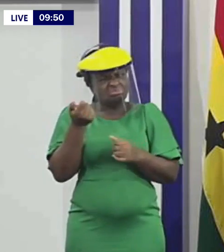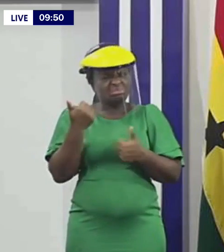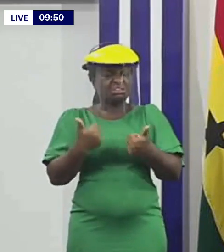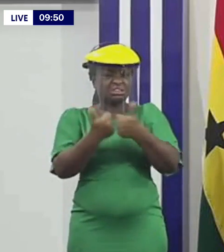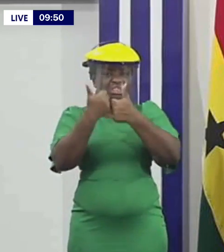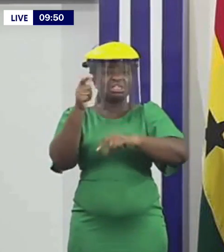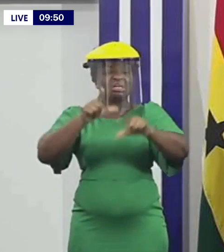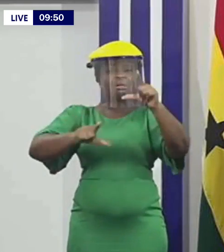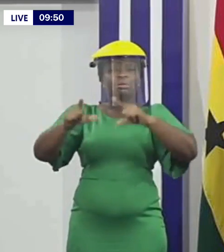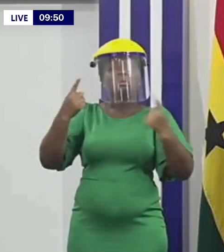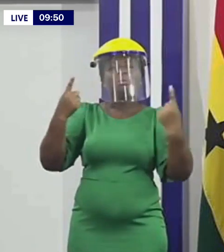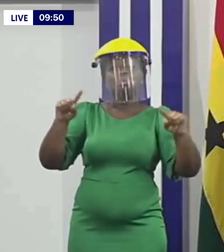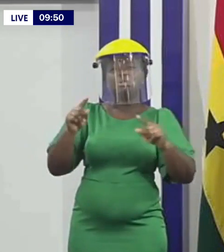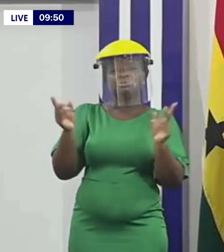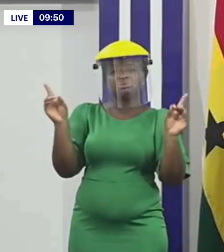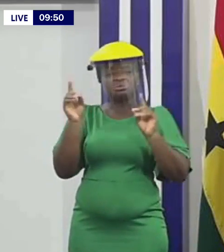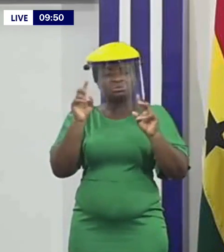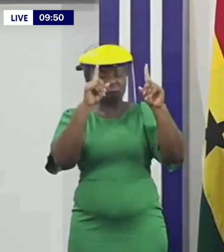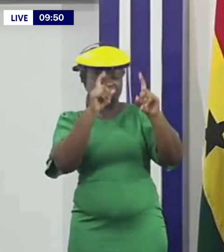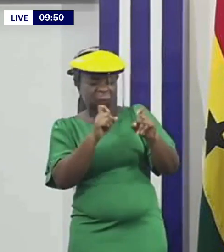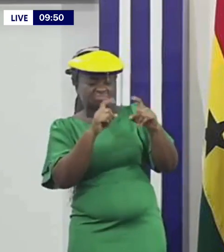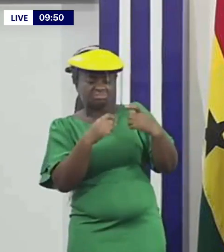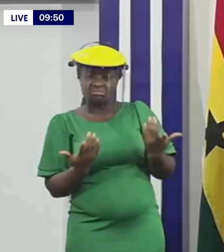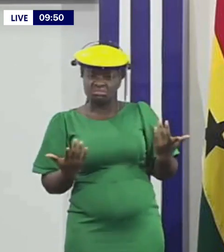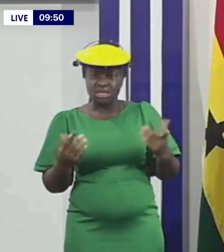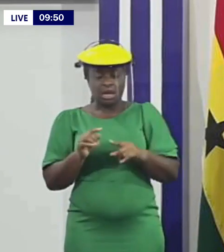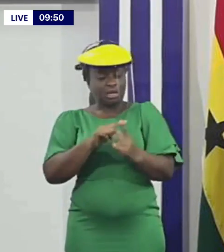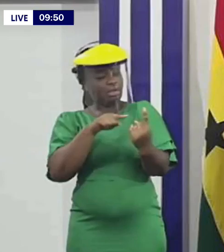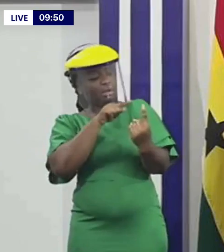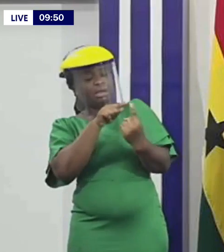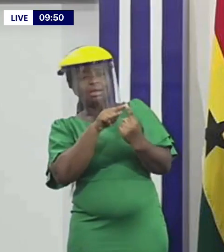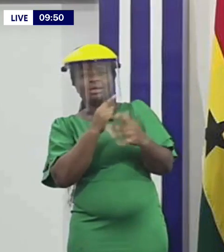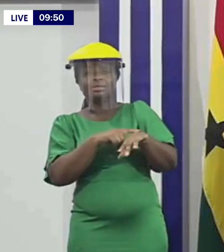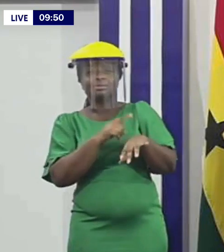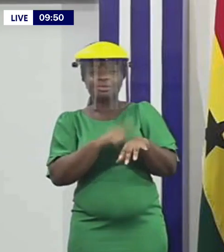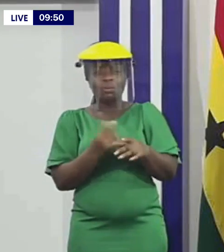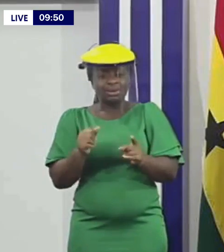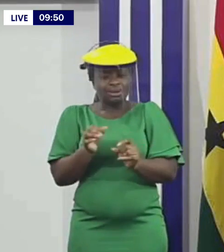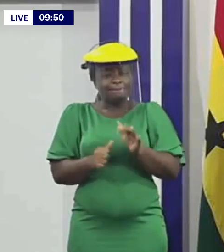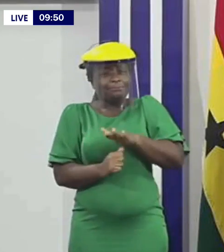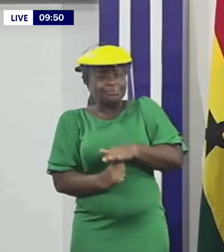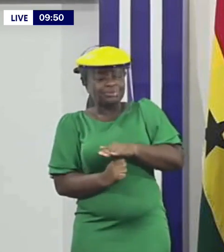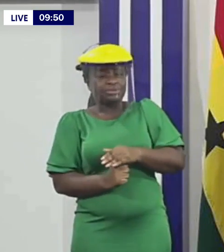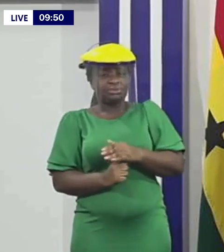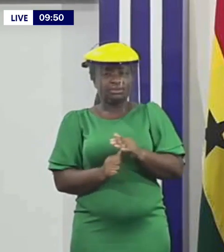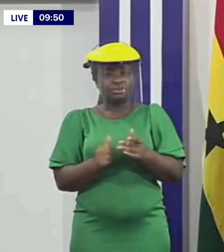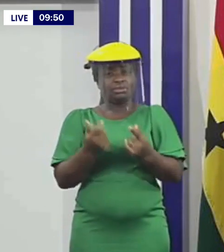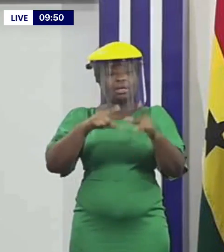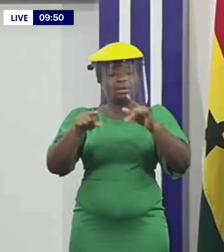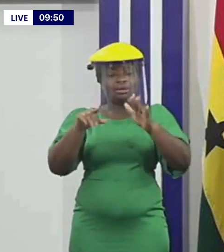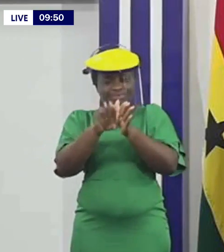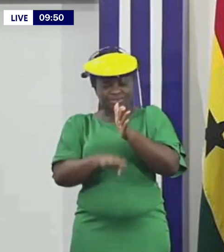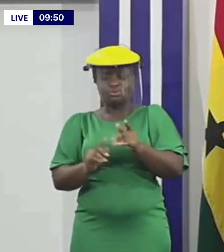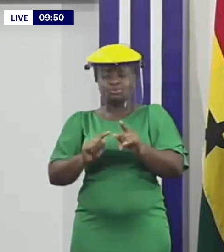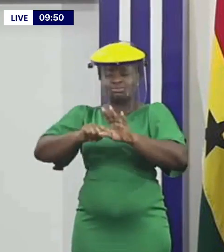to when to do these things. And then at a point in time, when the pressure in the lab reduced, we started testing